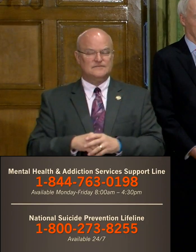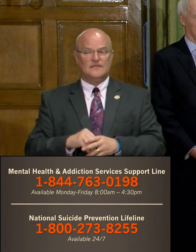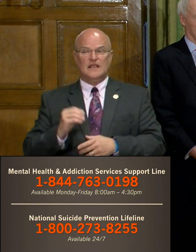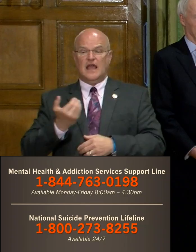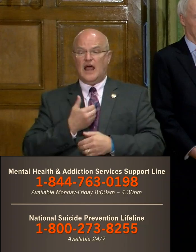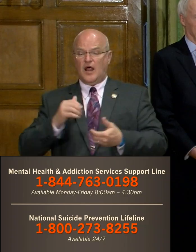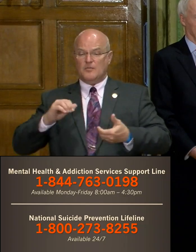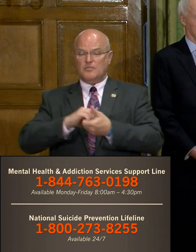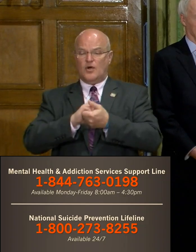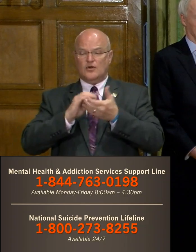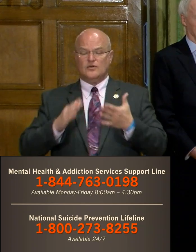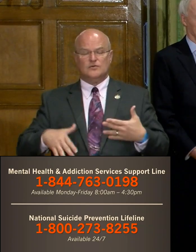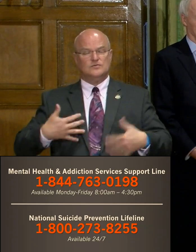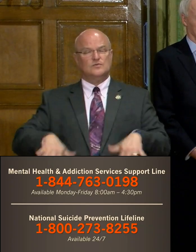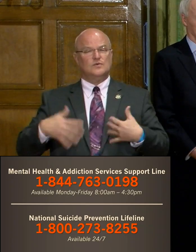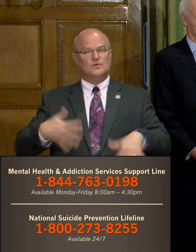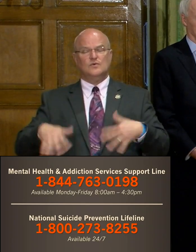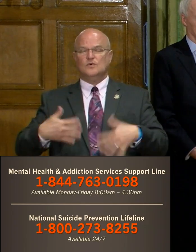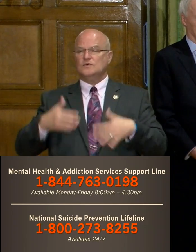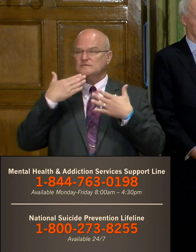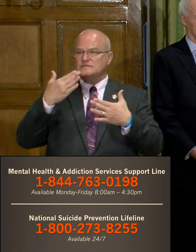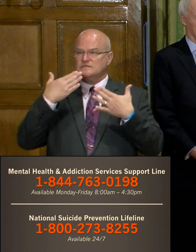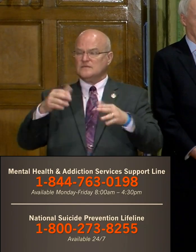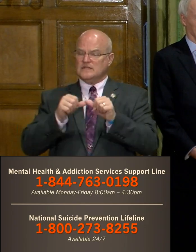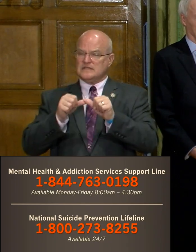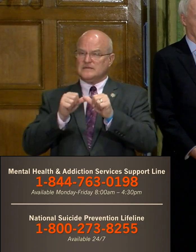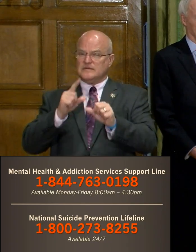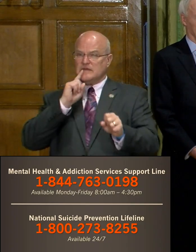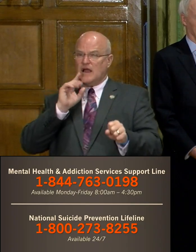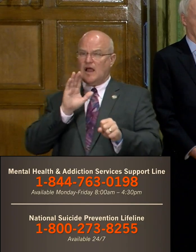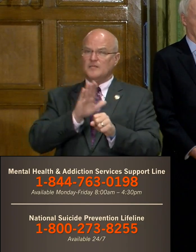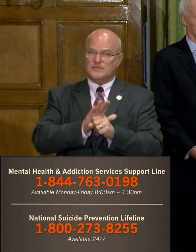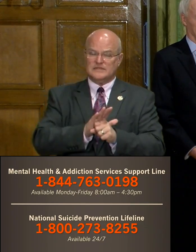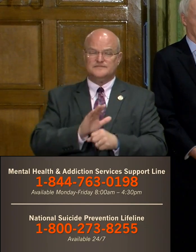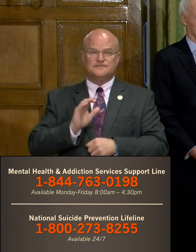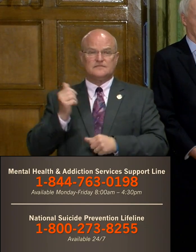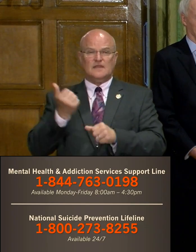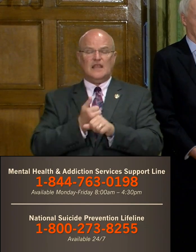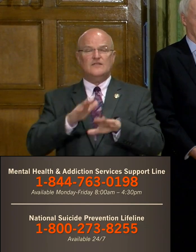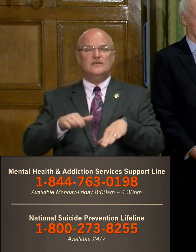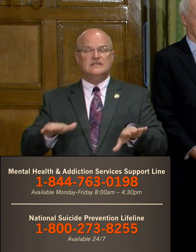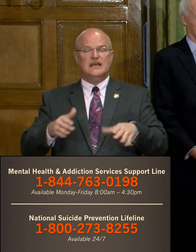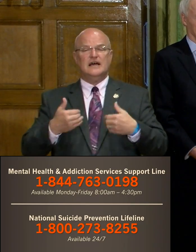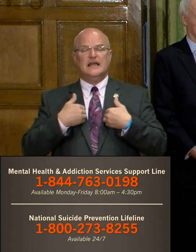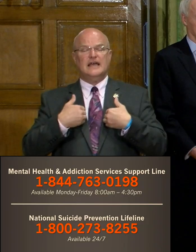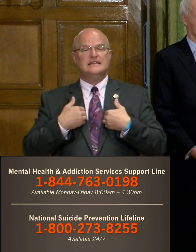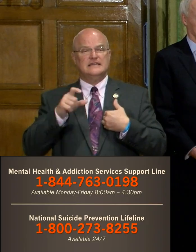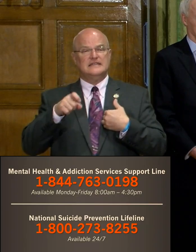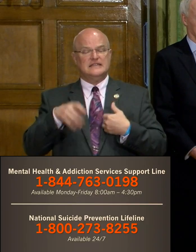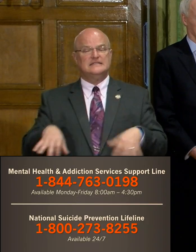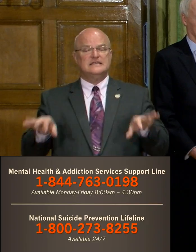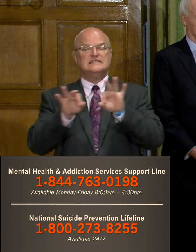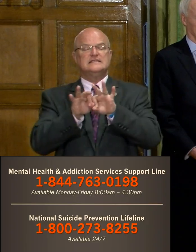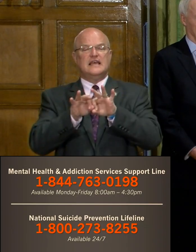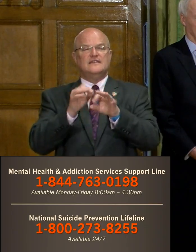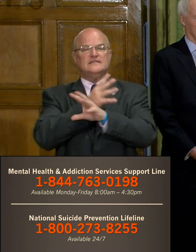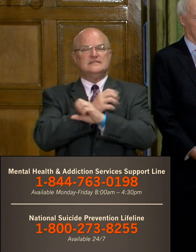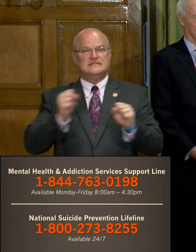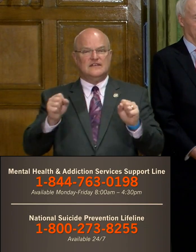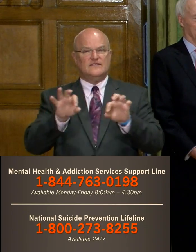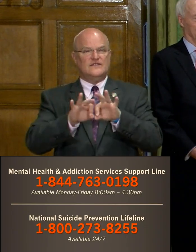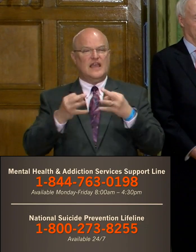our partners enough for their continued commitment to our mission that every child deserves a safe, stable family every